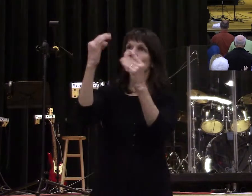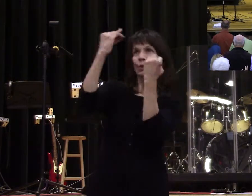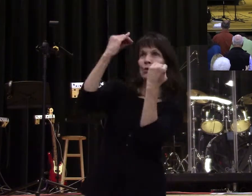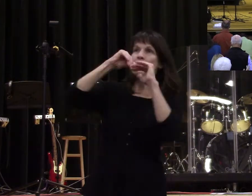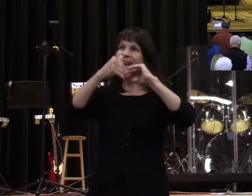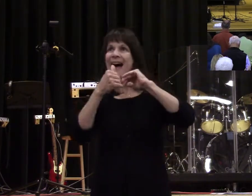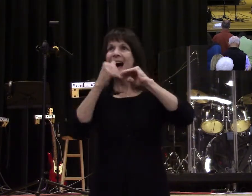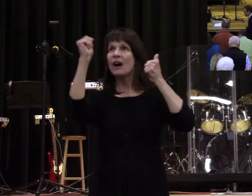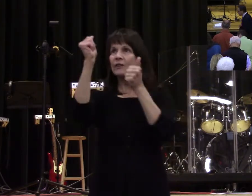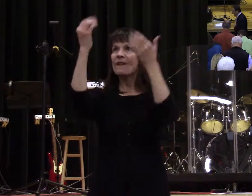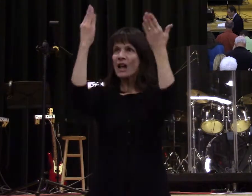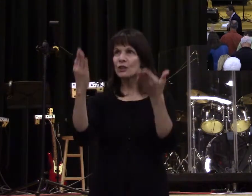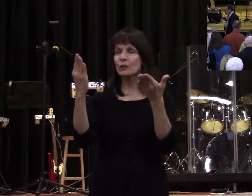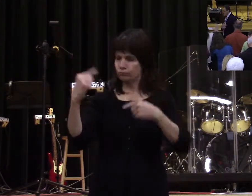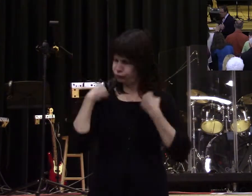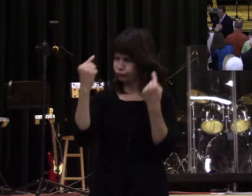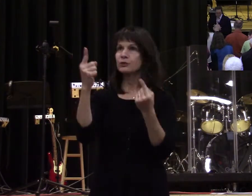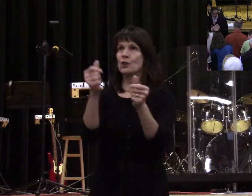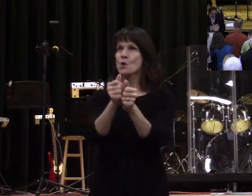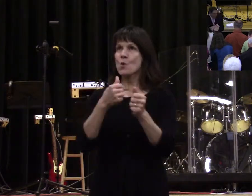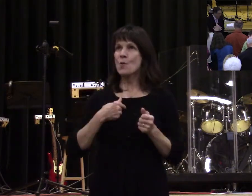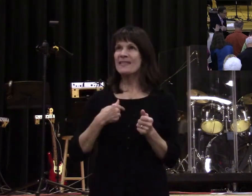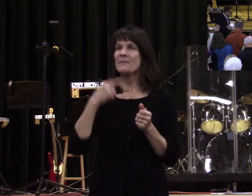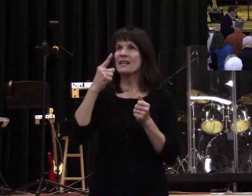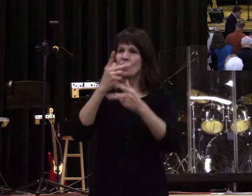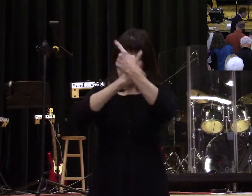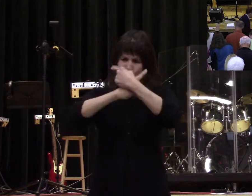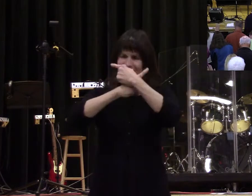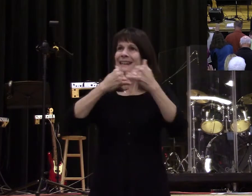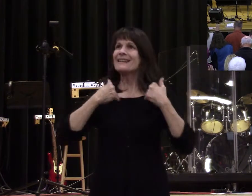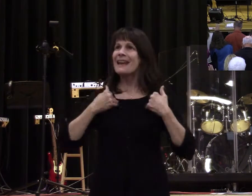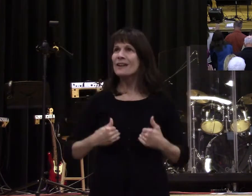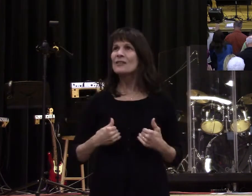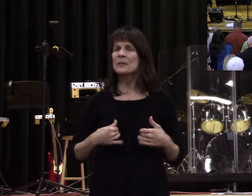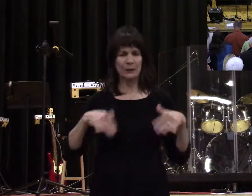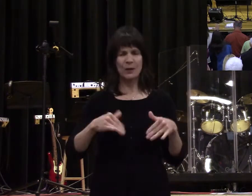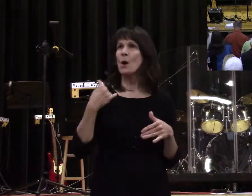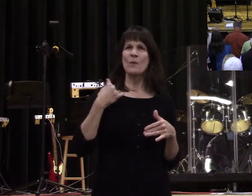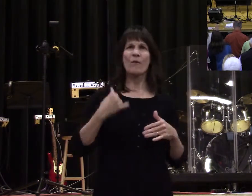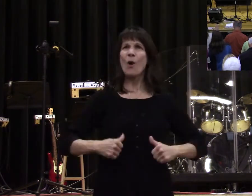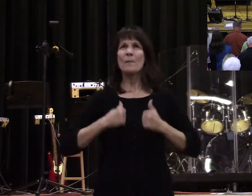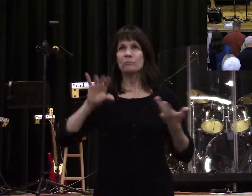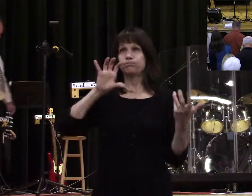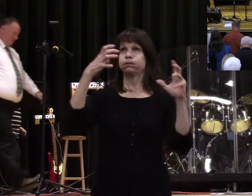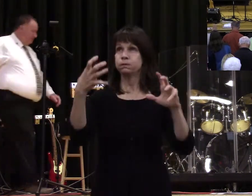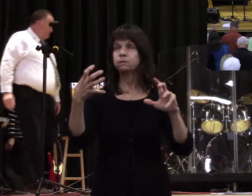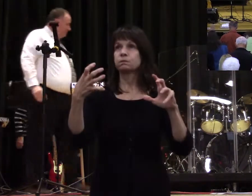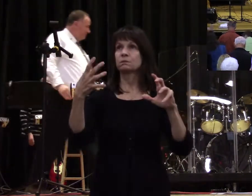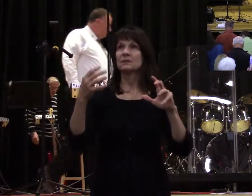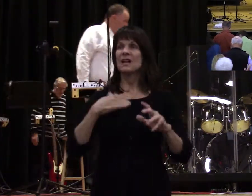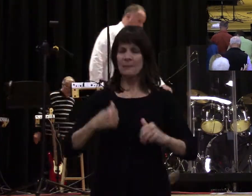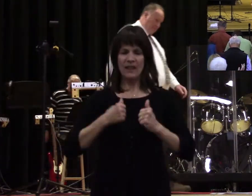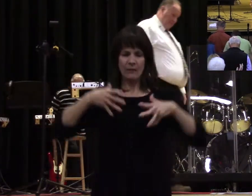been with me through all these years, oh God. You've kept me, oh God. You kept me in some dark places, oh God. You've been with me in my